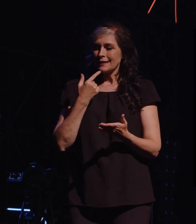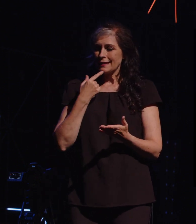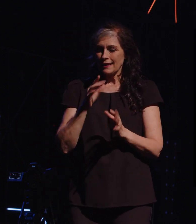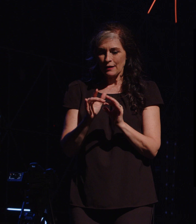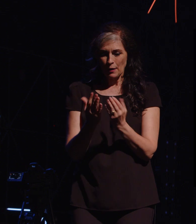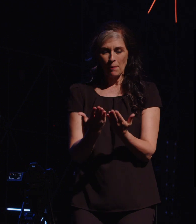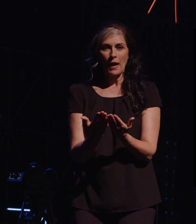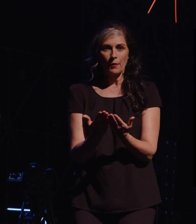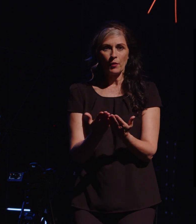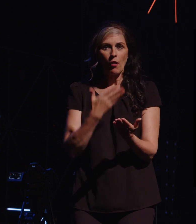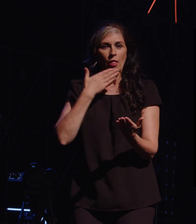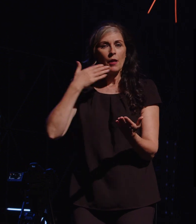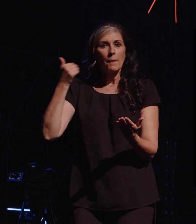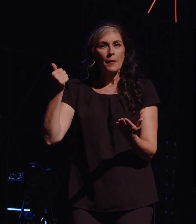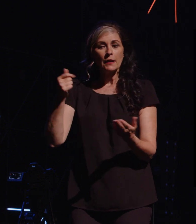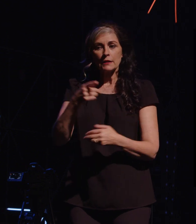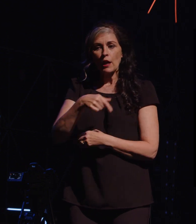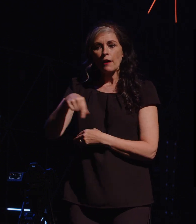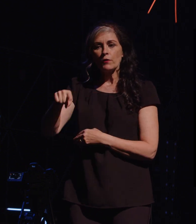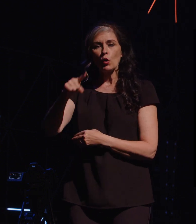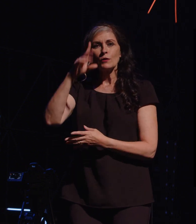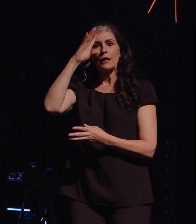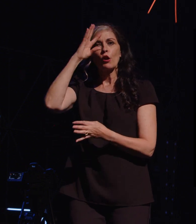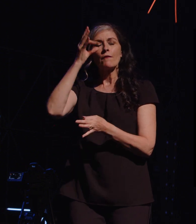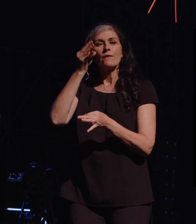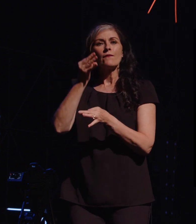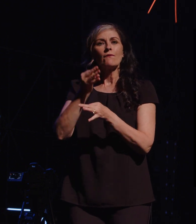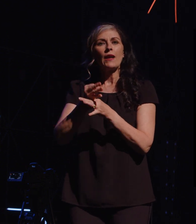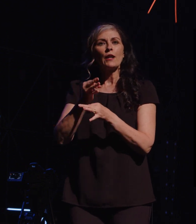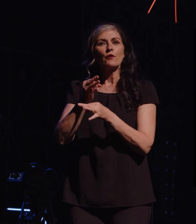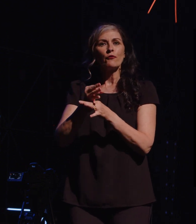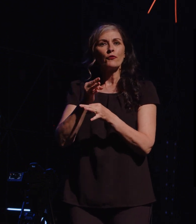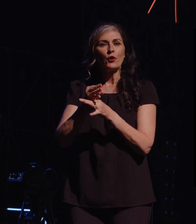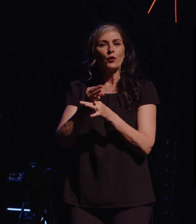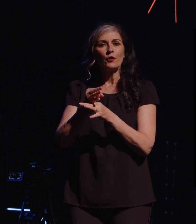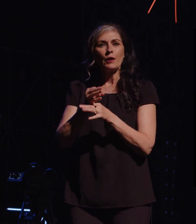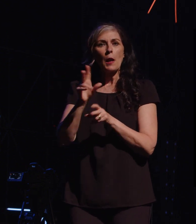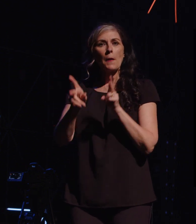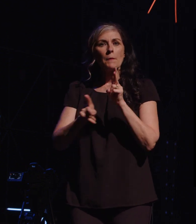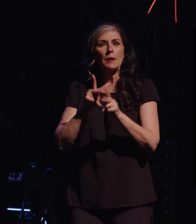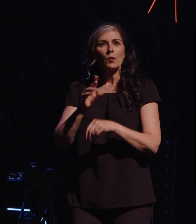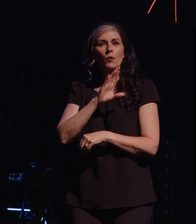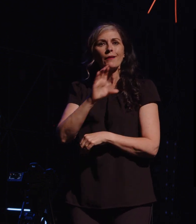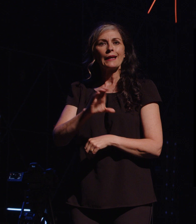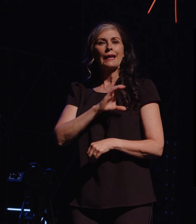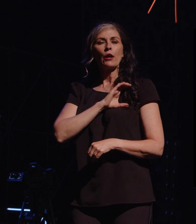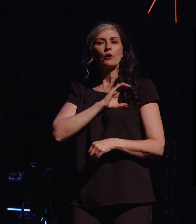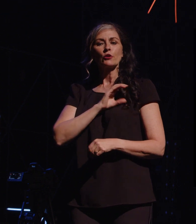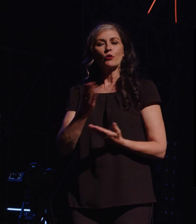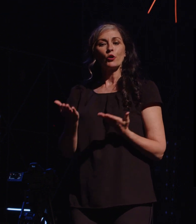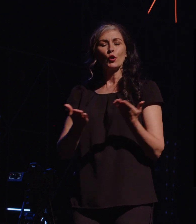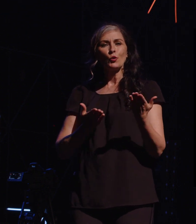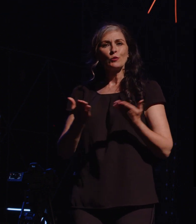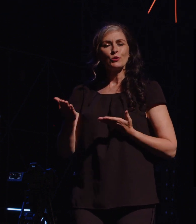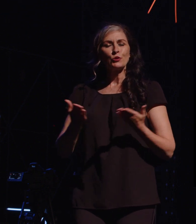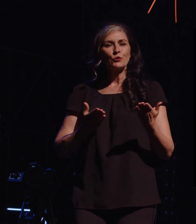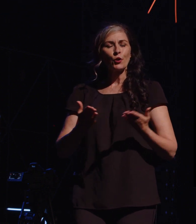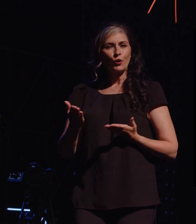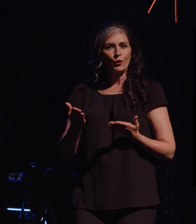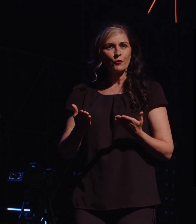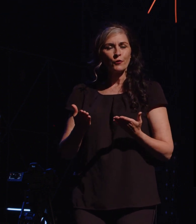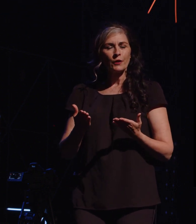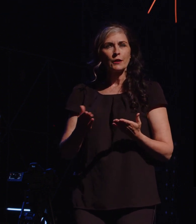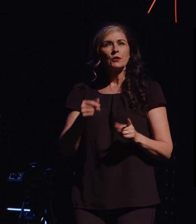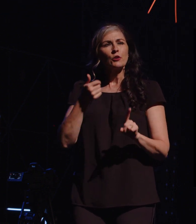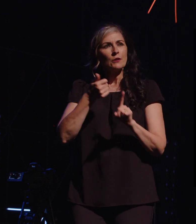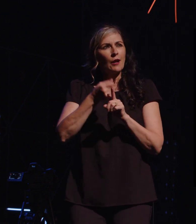that the best are those who are faithful, right? Those who are people of character, those who serve. And so even